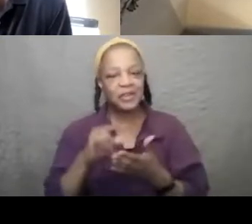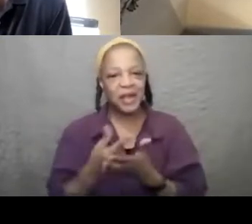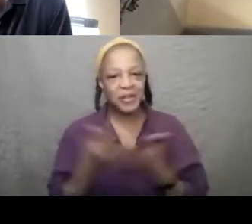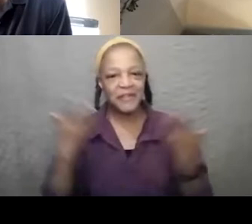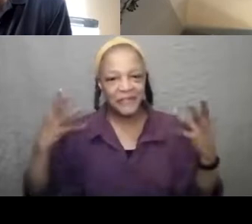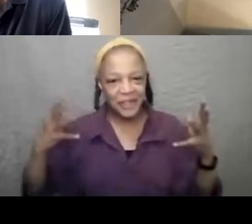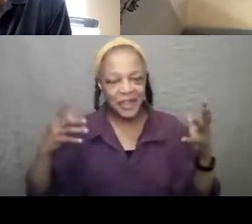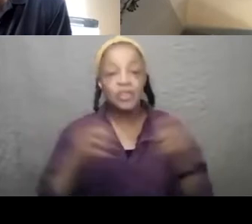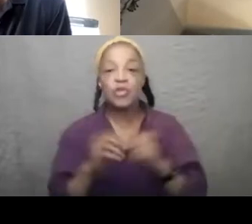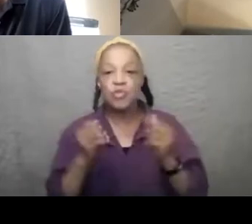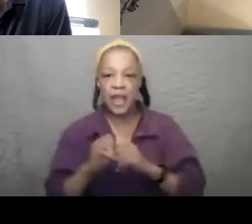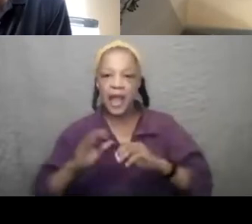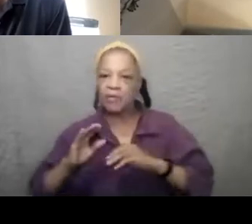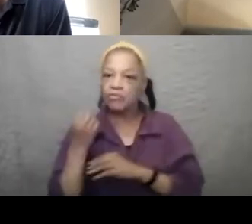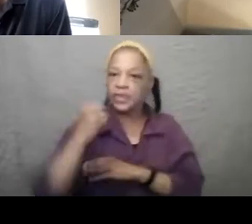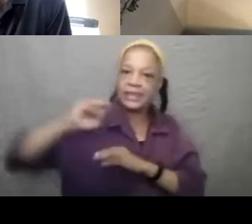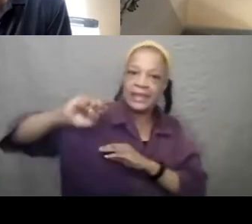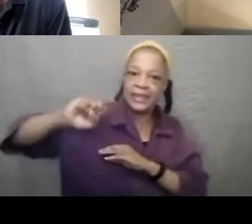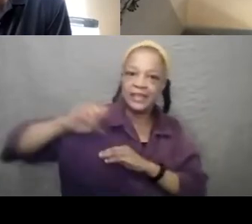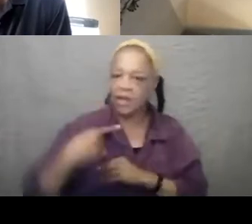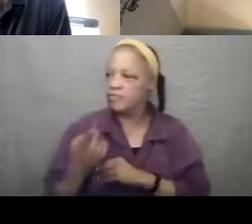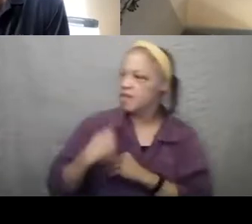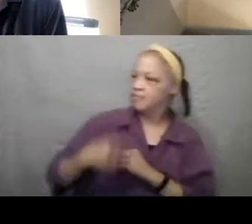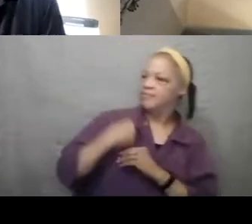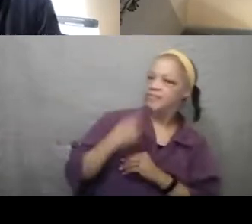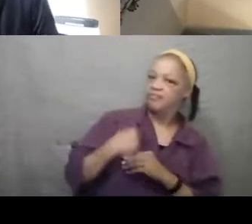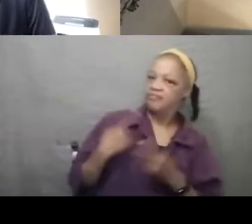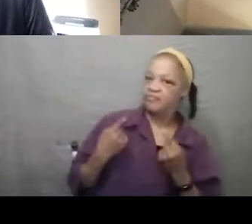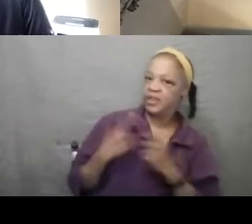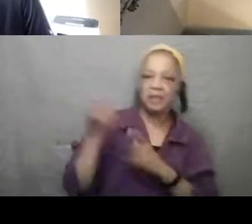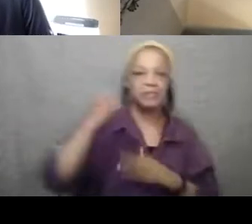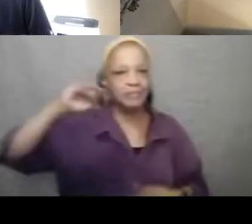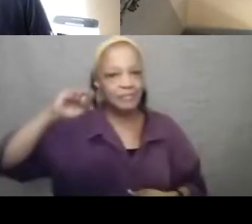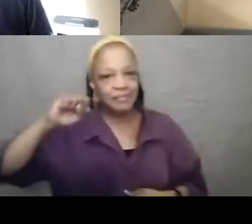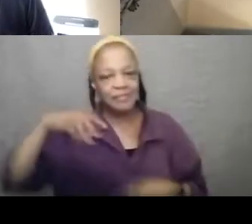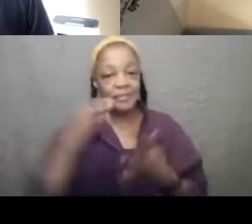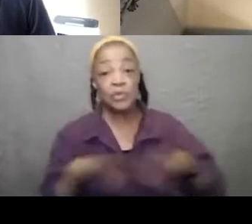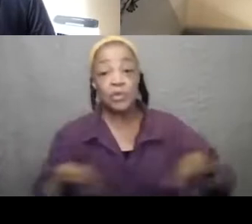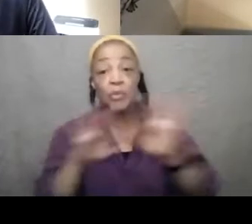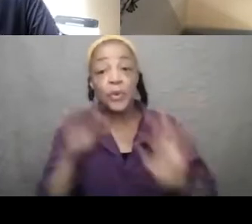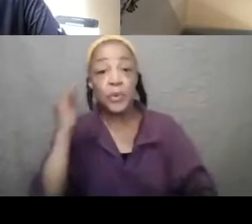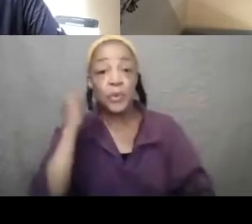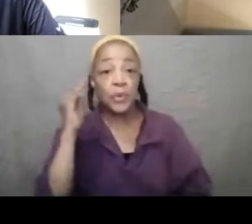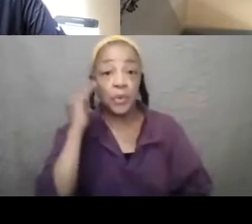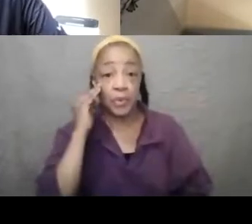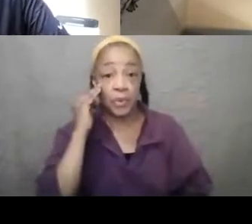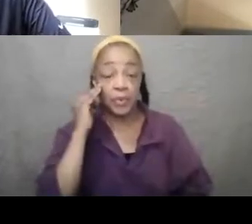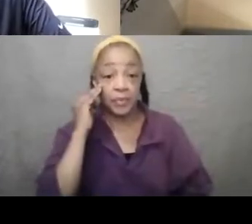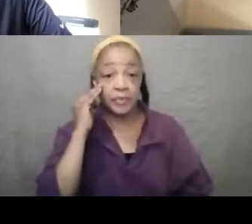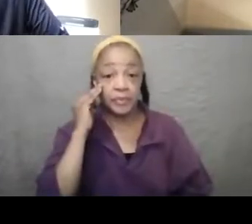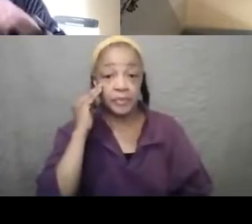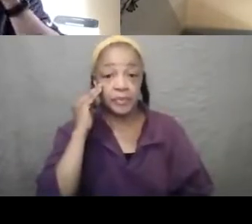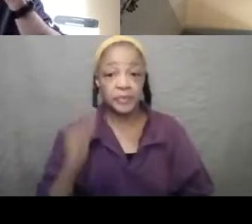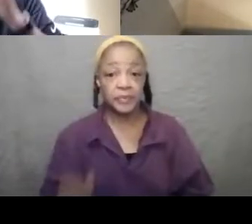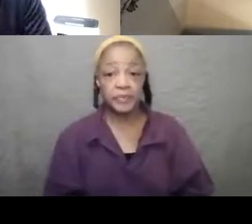back. And I think that is so incredibly important to know. And, you know,